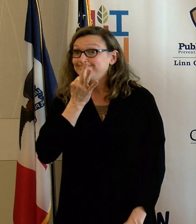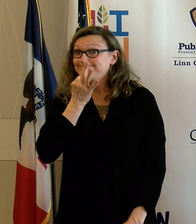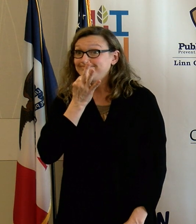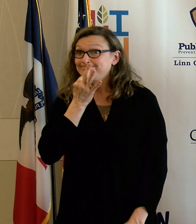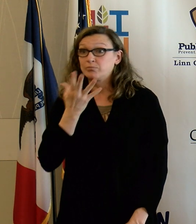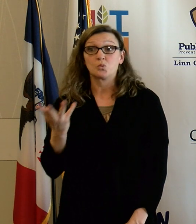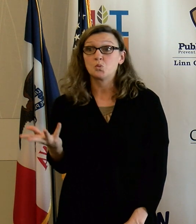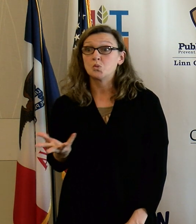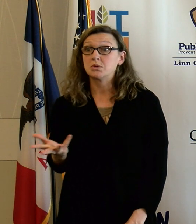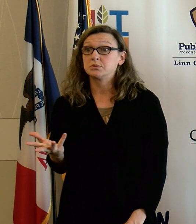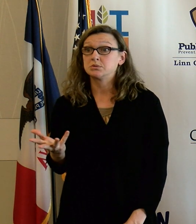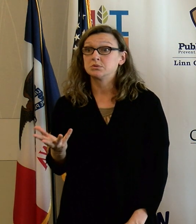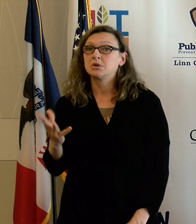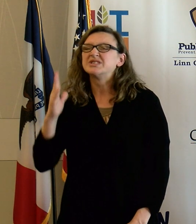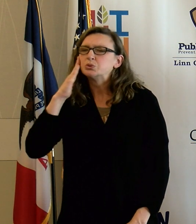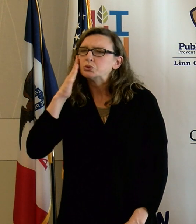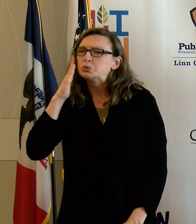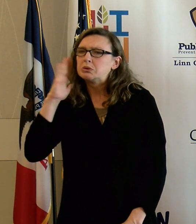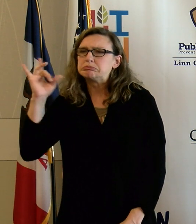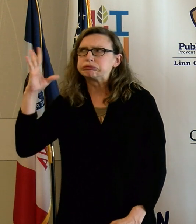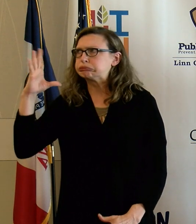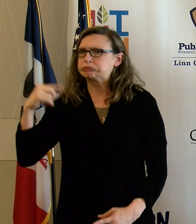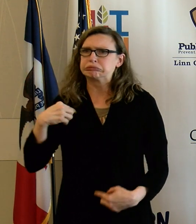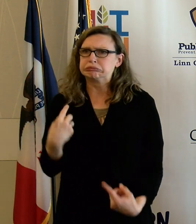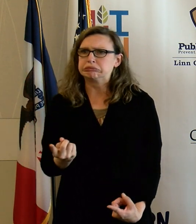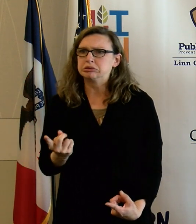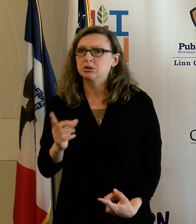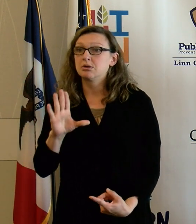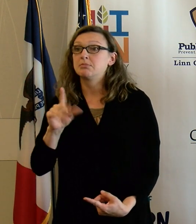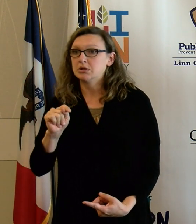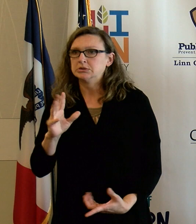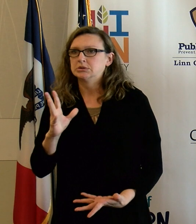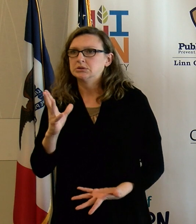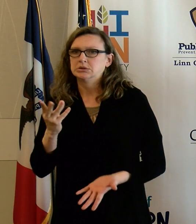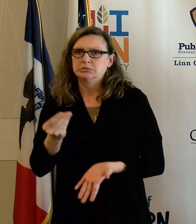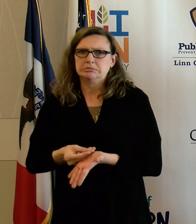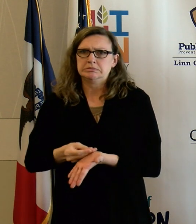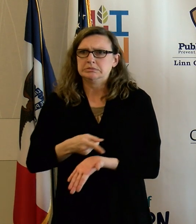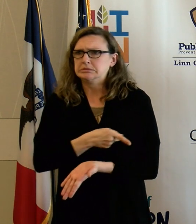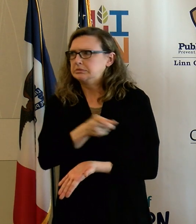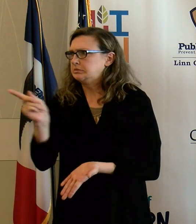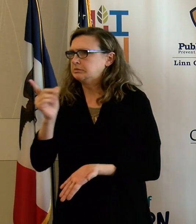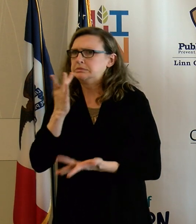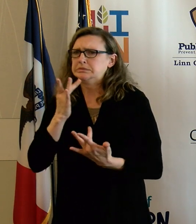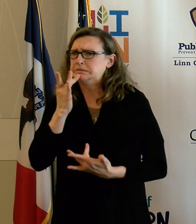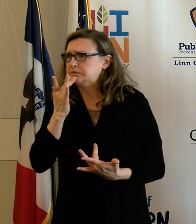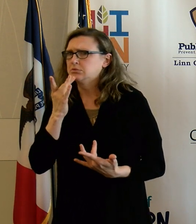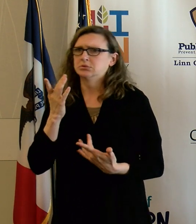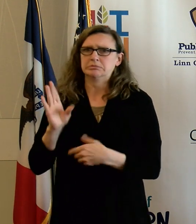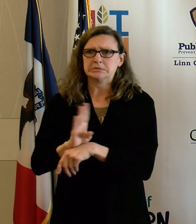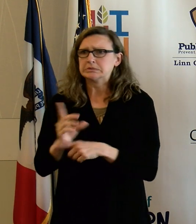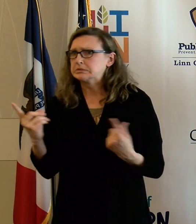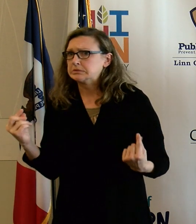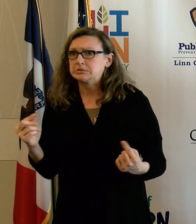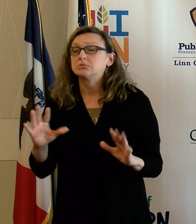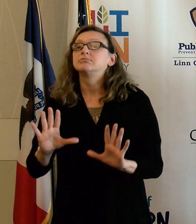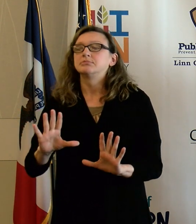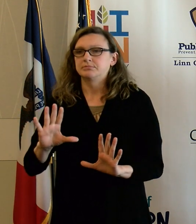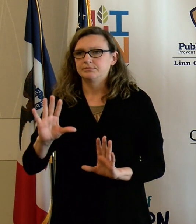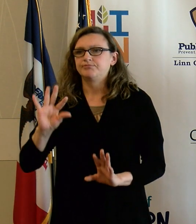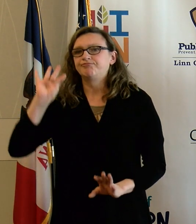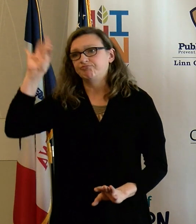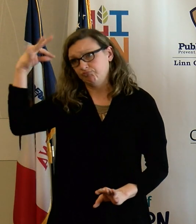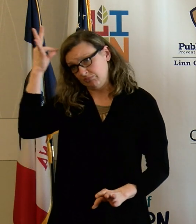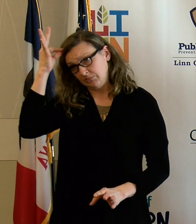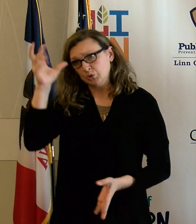this crisis has proven to be a financial burden on many. There are federal provisions, statewide